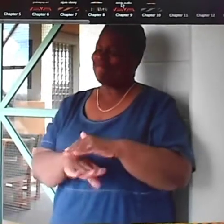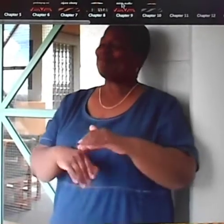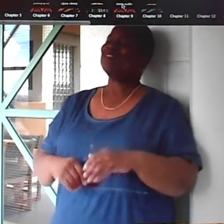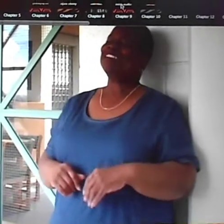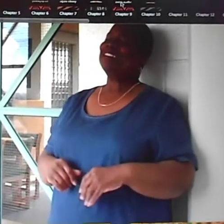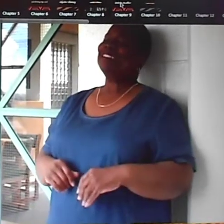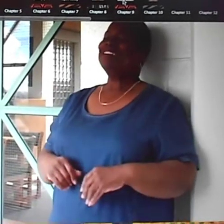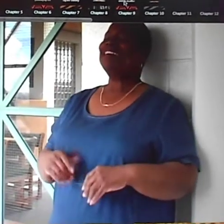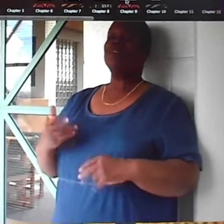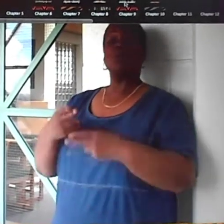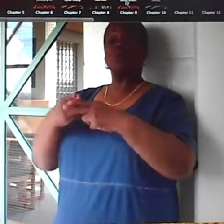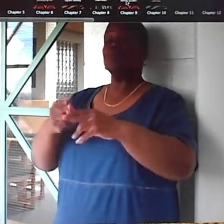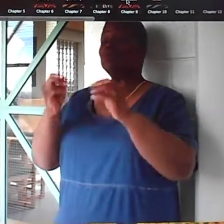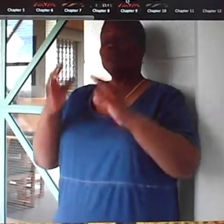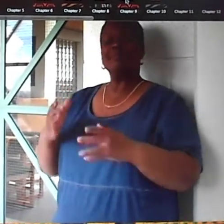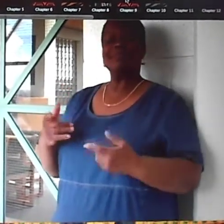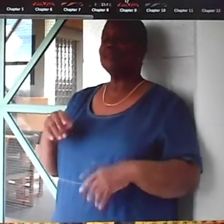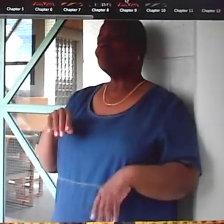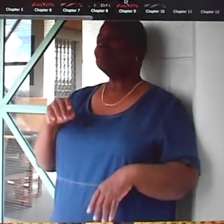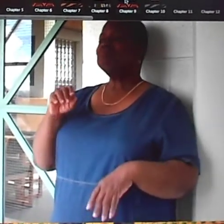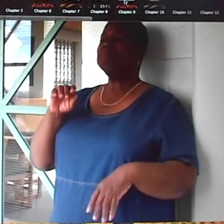as each student came in, they'll say good morning.